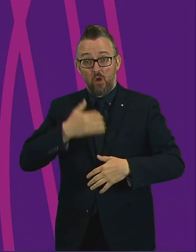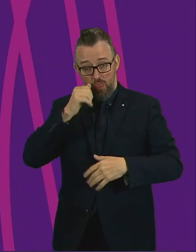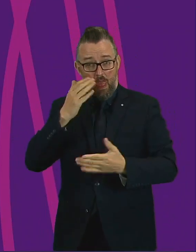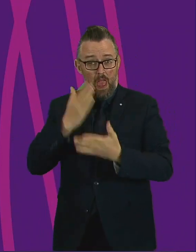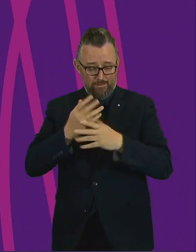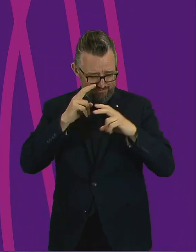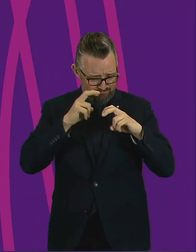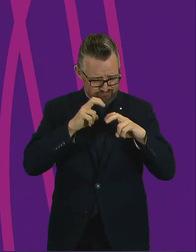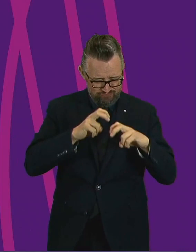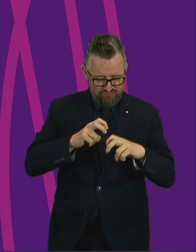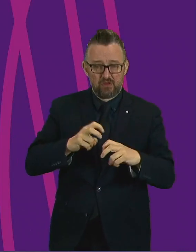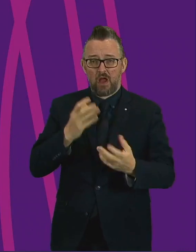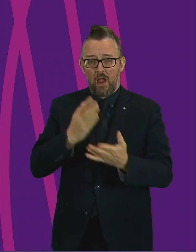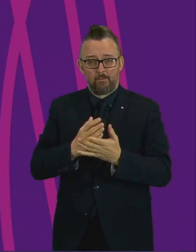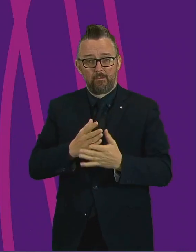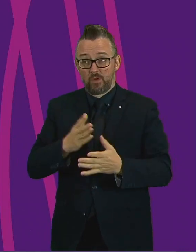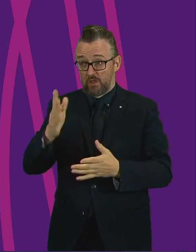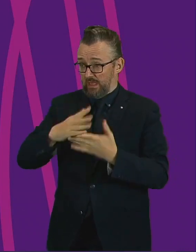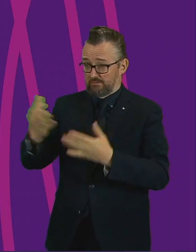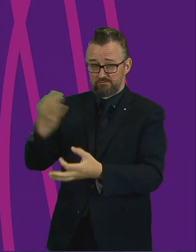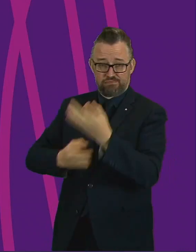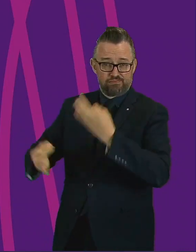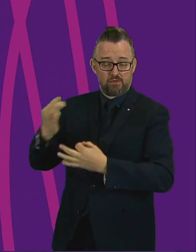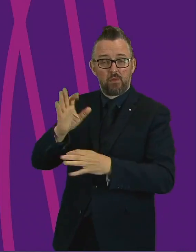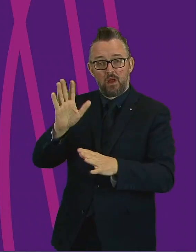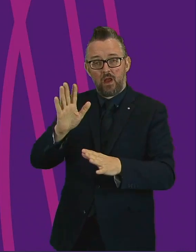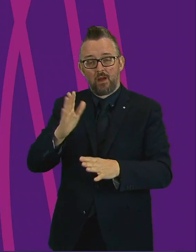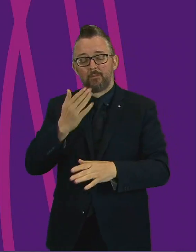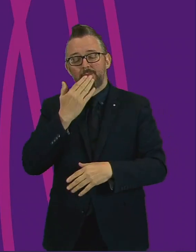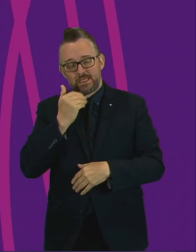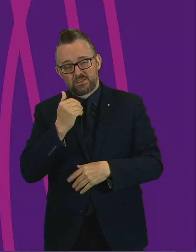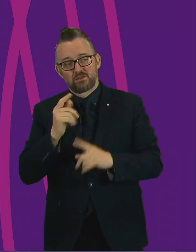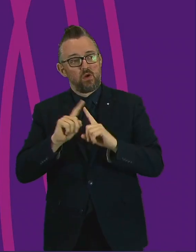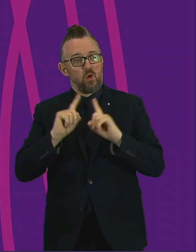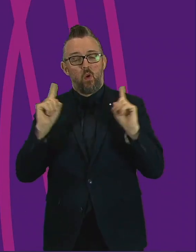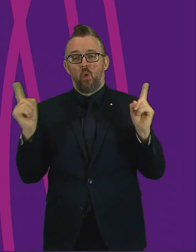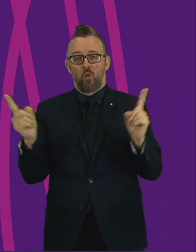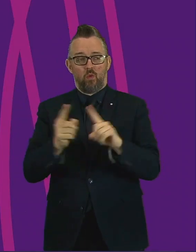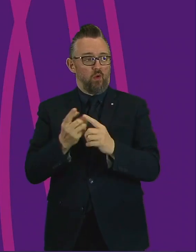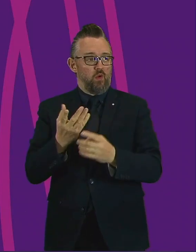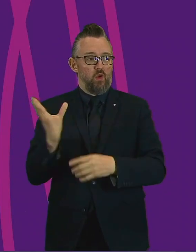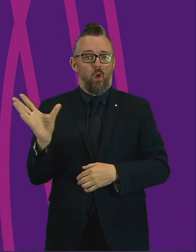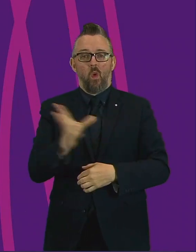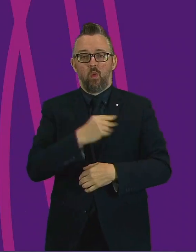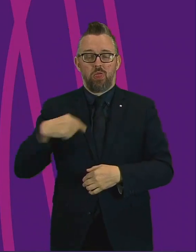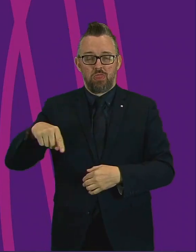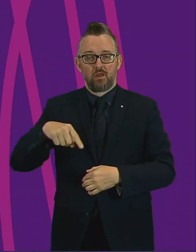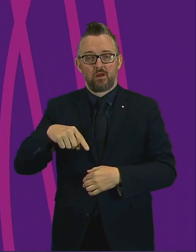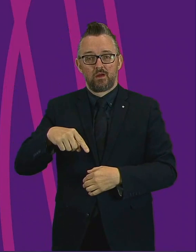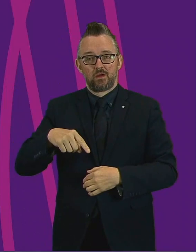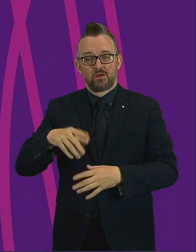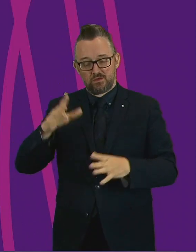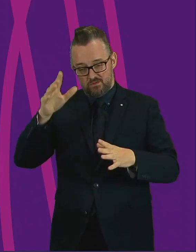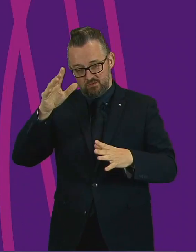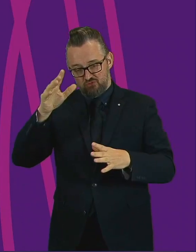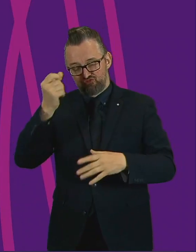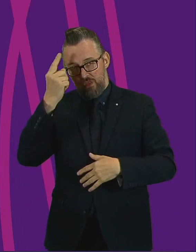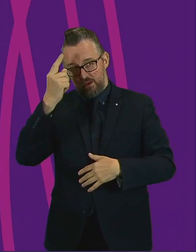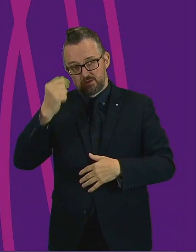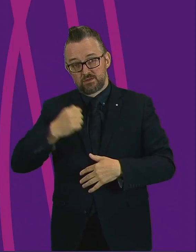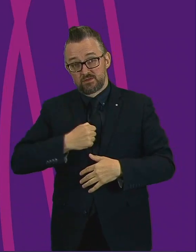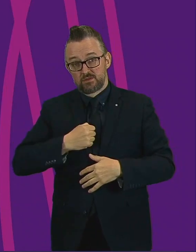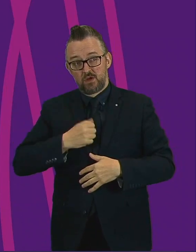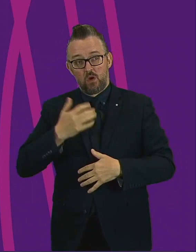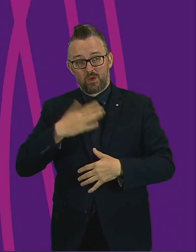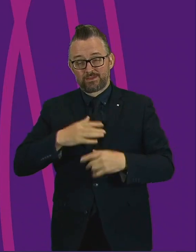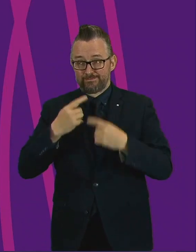that very closely. But let's all of us recognise and take seriously our responsibility to get a message